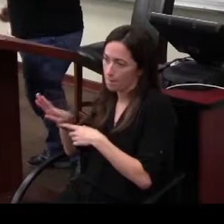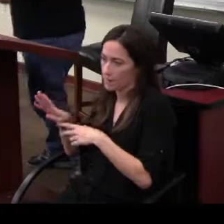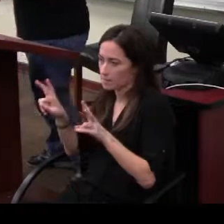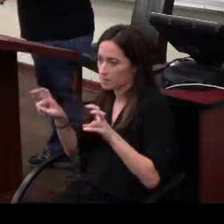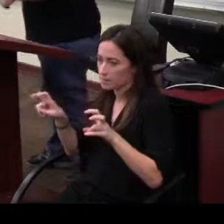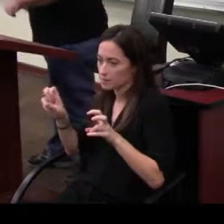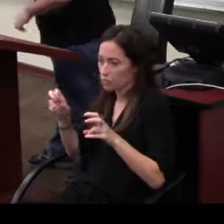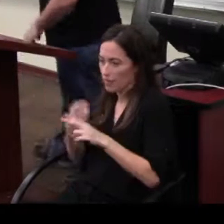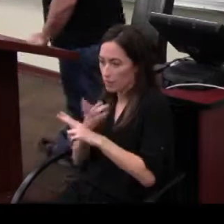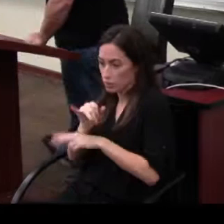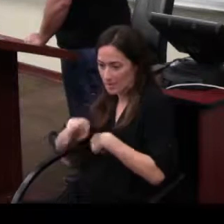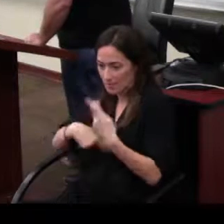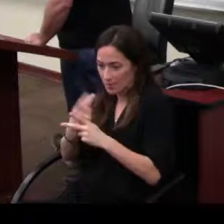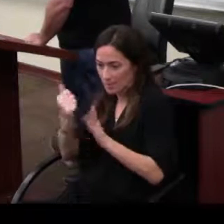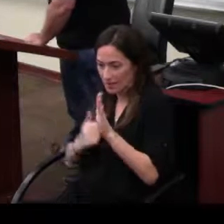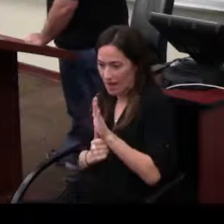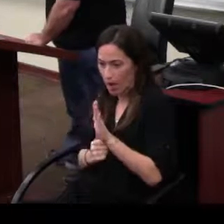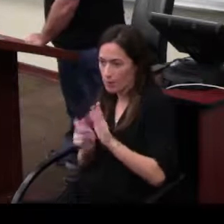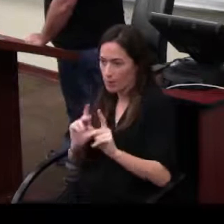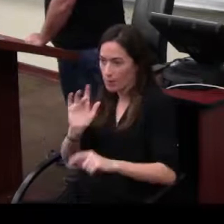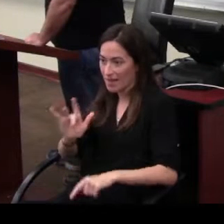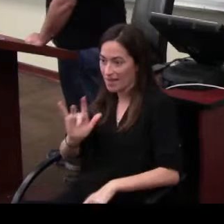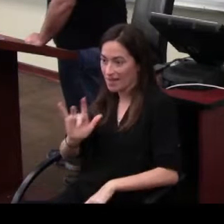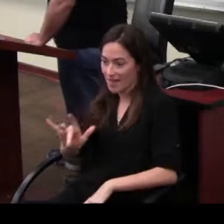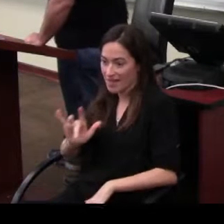of accounts, right?